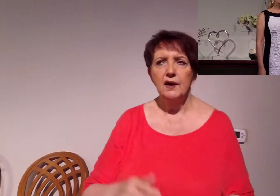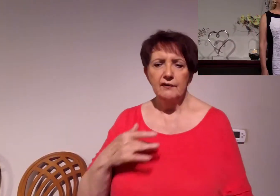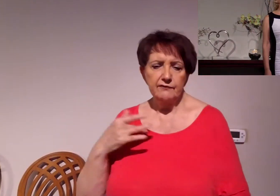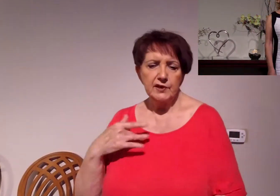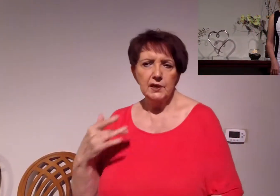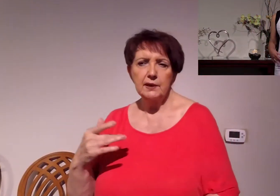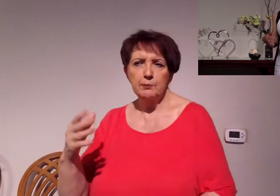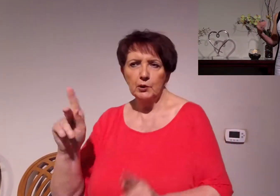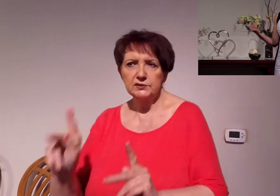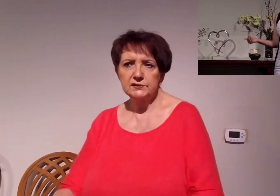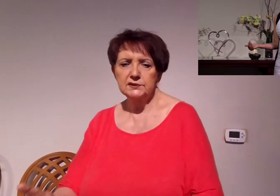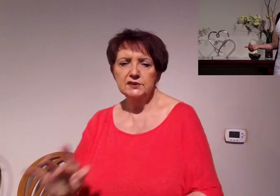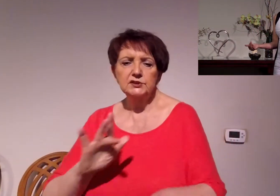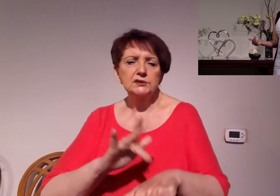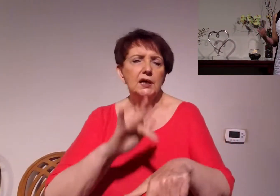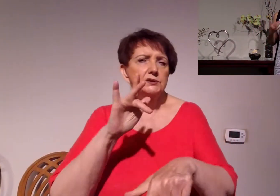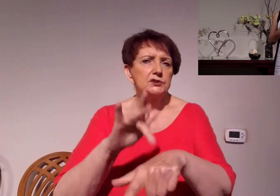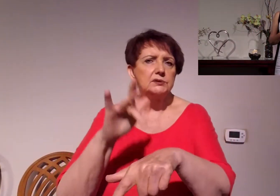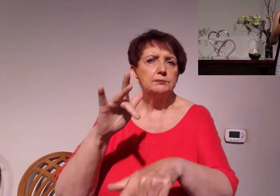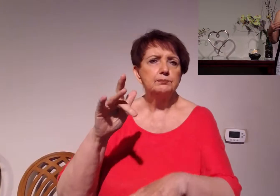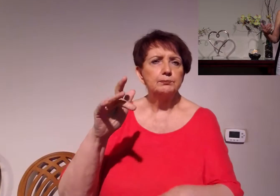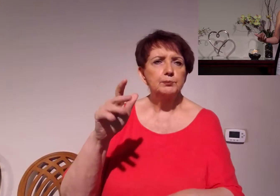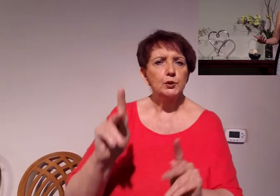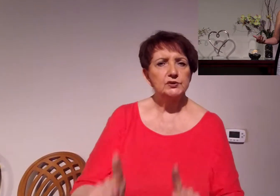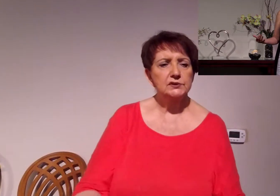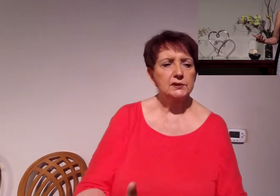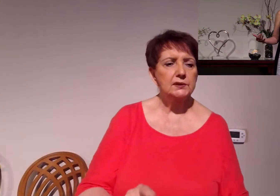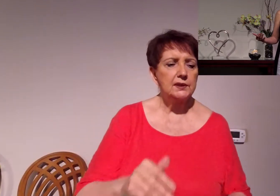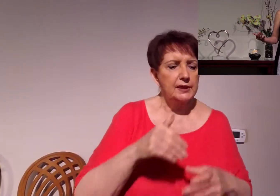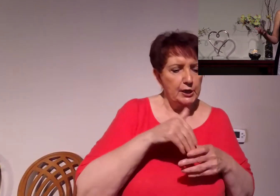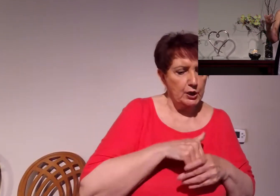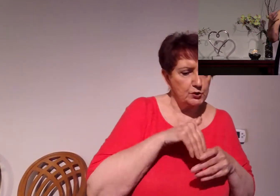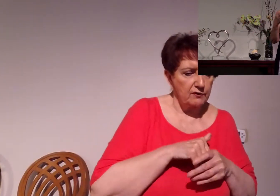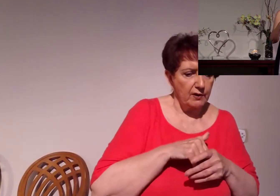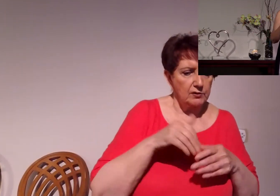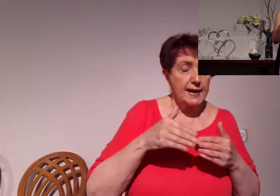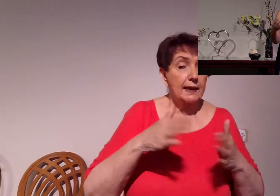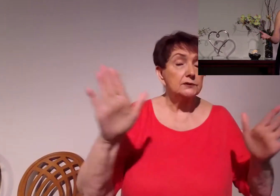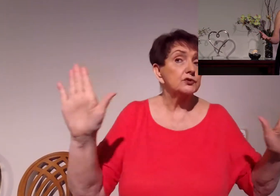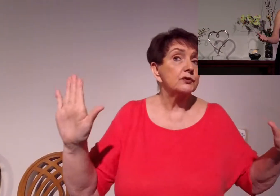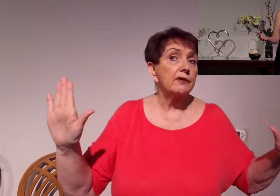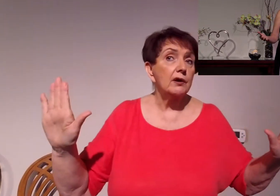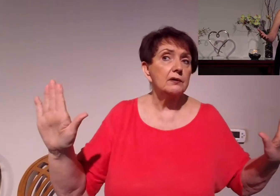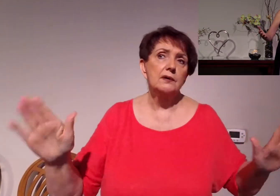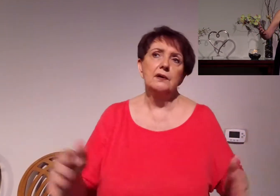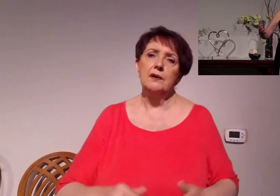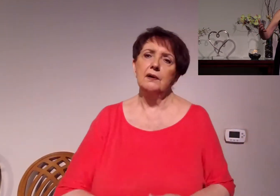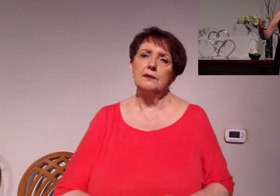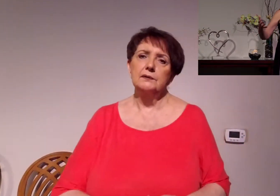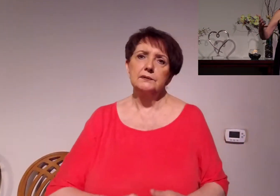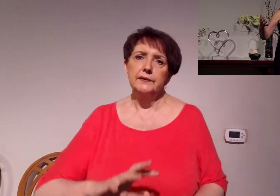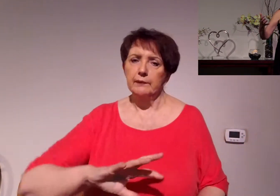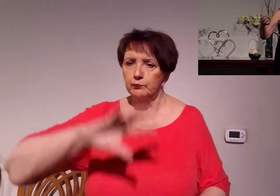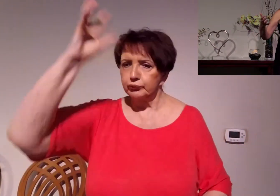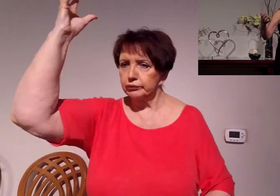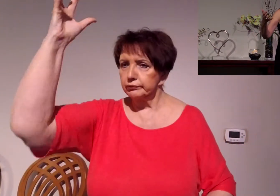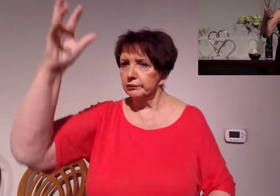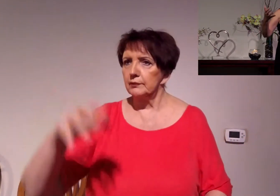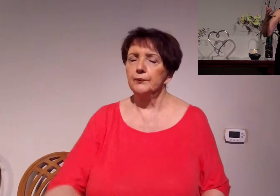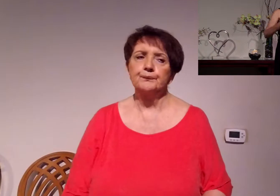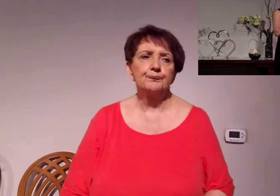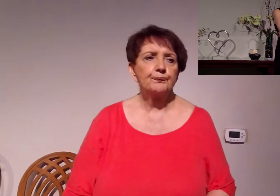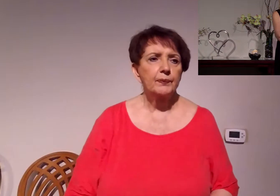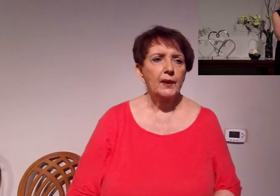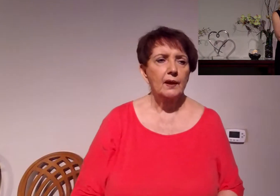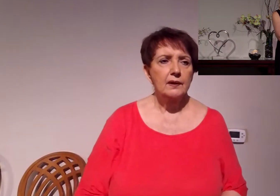want to be out and people who want to be quiet. And then you have introvert and extrovert. And the next thing you know, you have a mess, right? Because